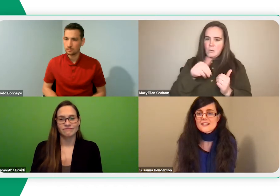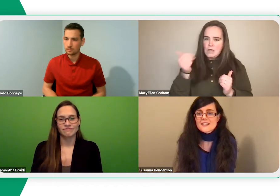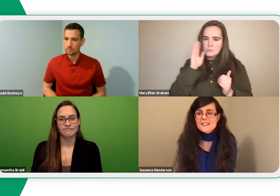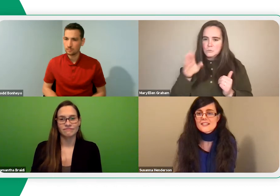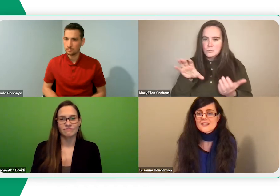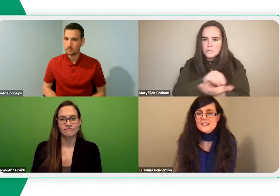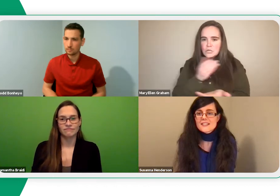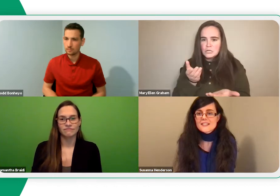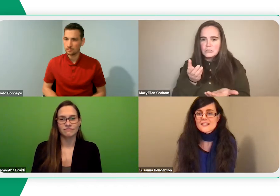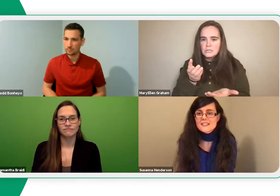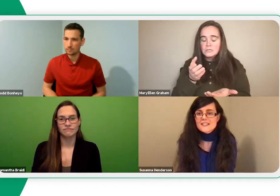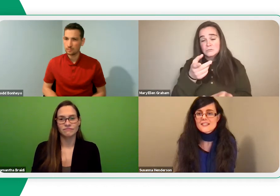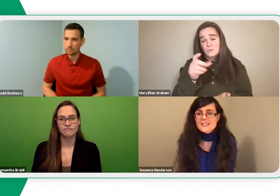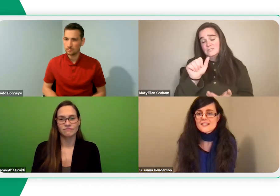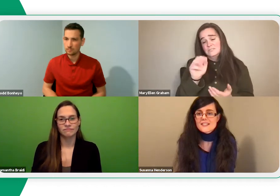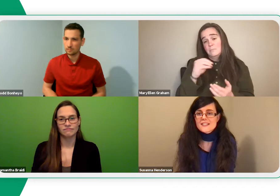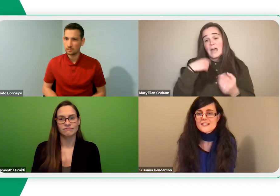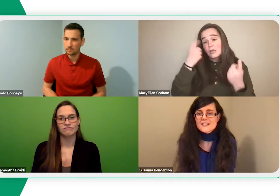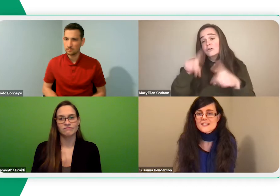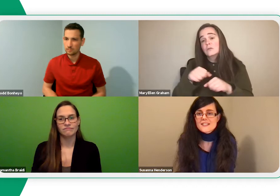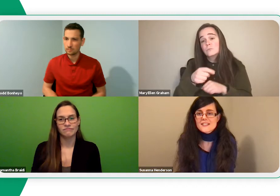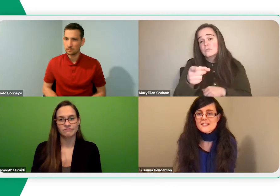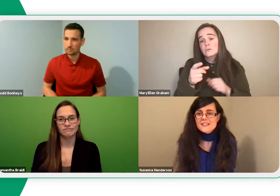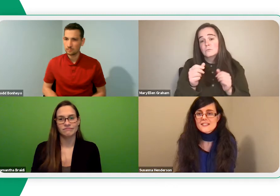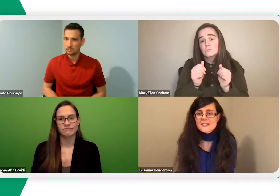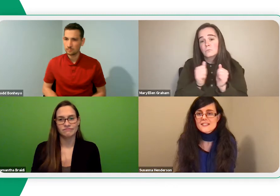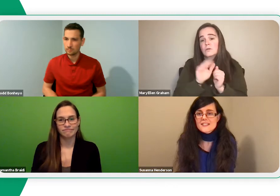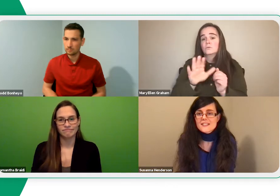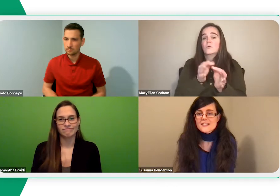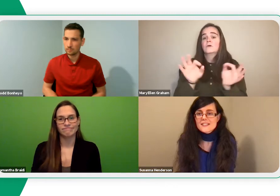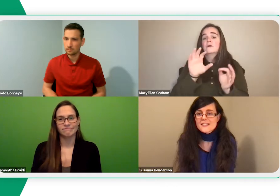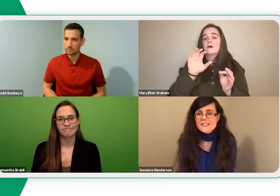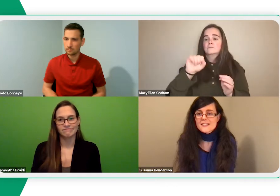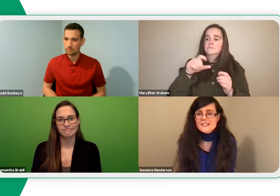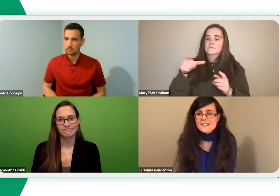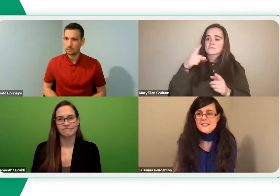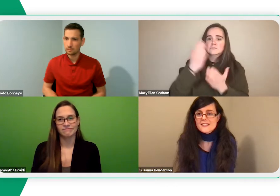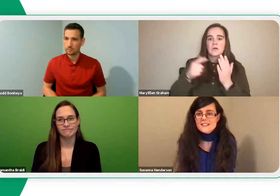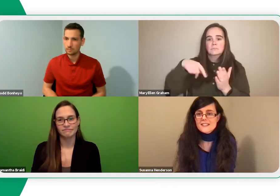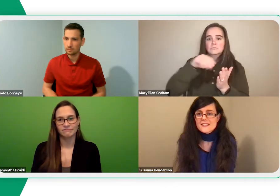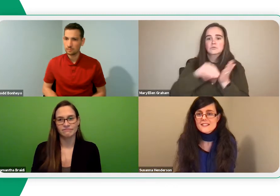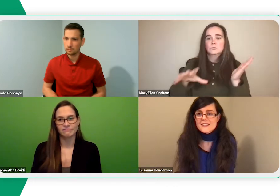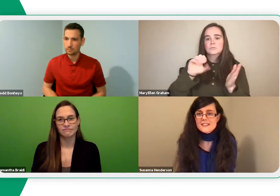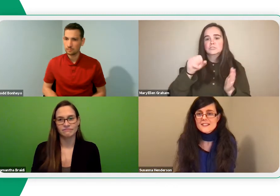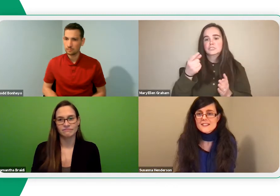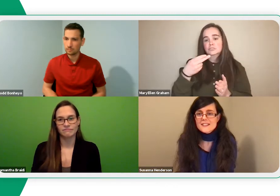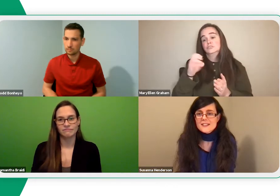wasn't able to appreciate that experience. But now I look back and ask myself, how else would I have